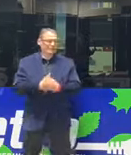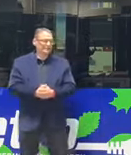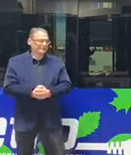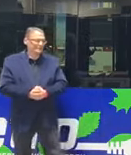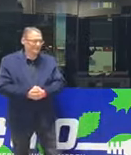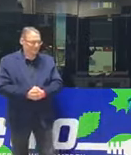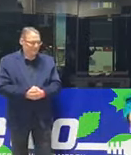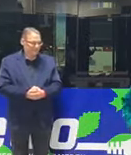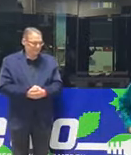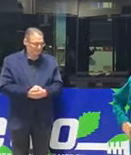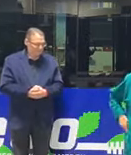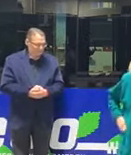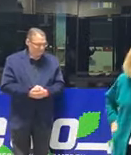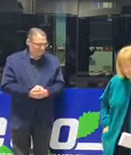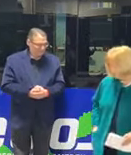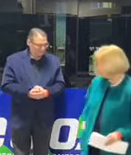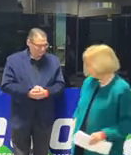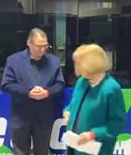Talby.